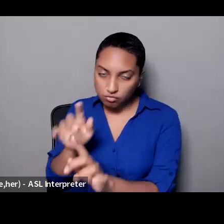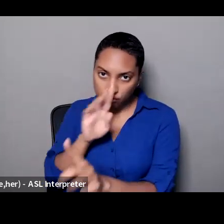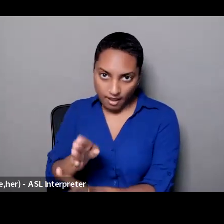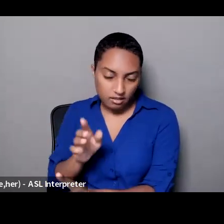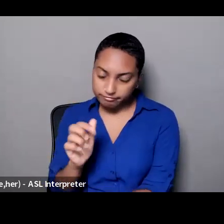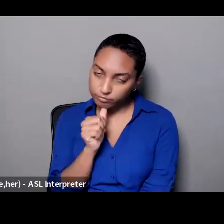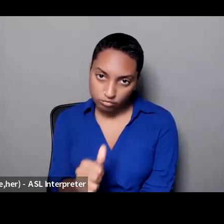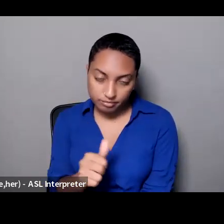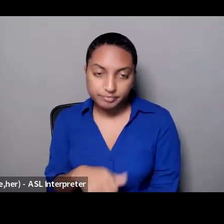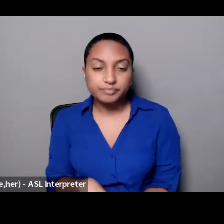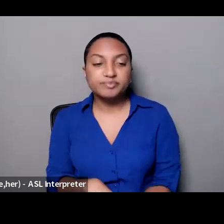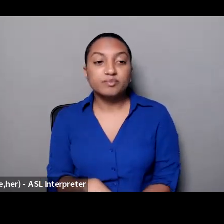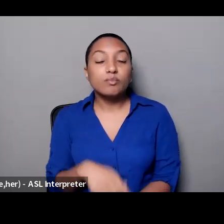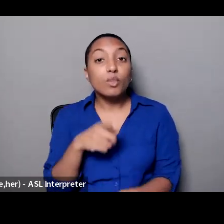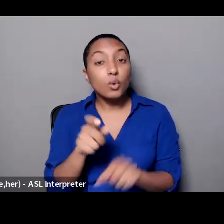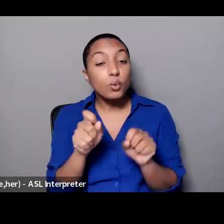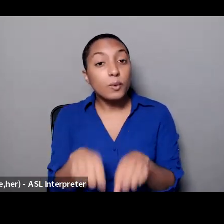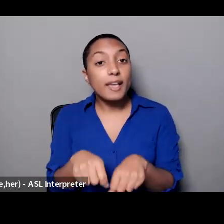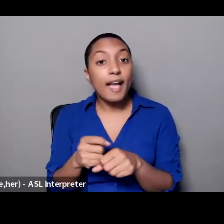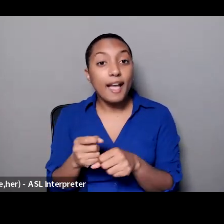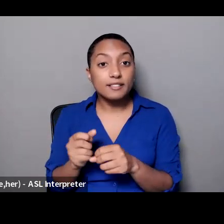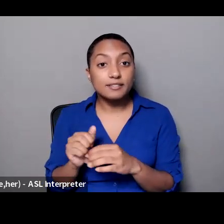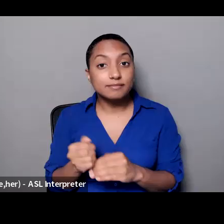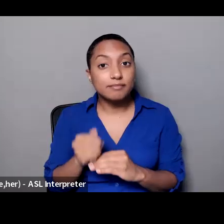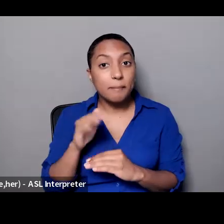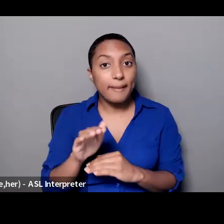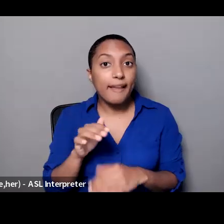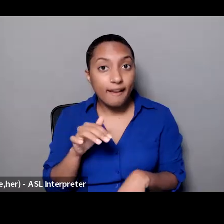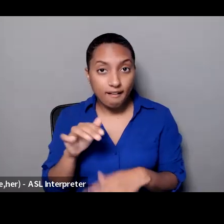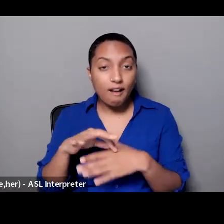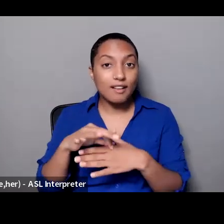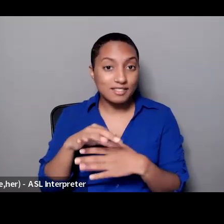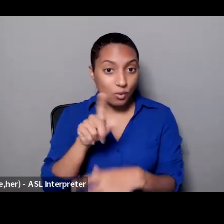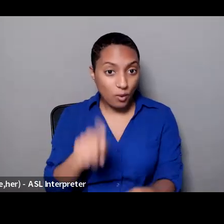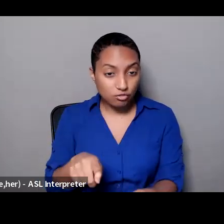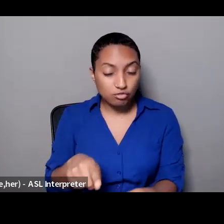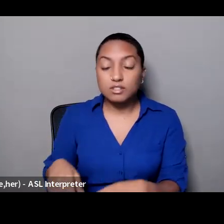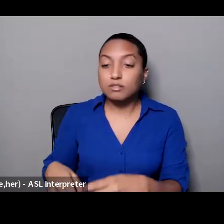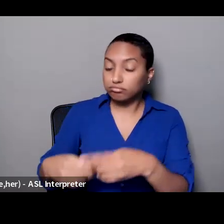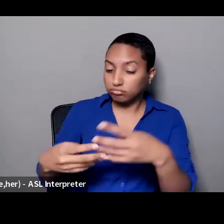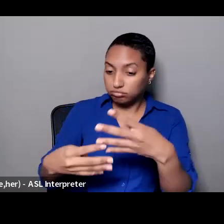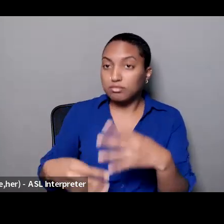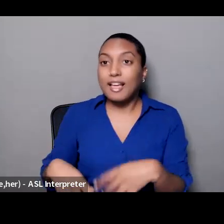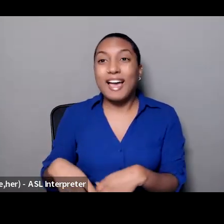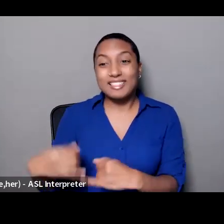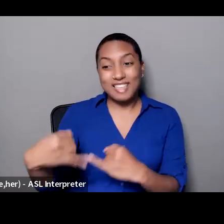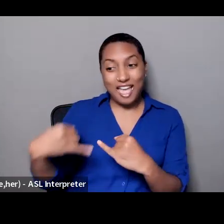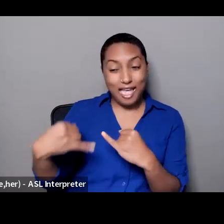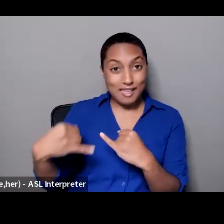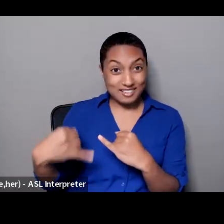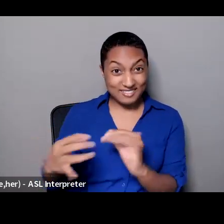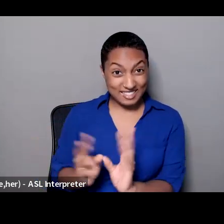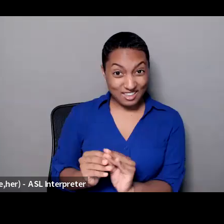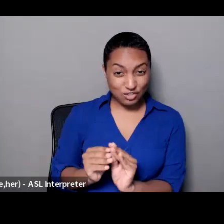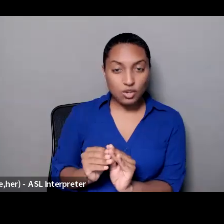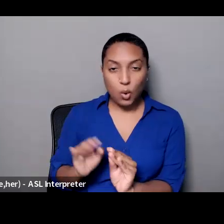submit content questions, and we will be answering them as we are able to, but at the end of the first part of today.